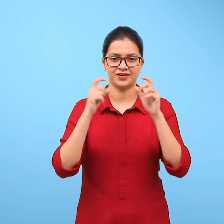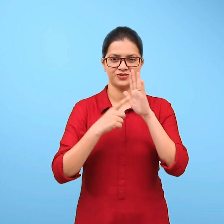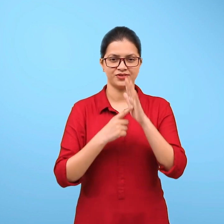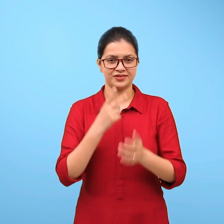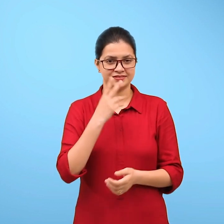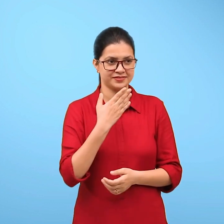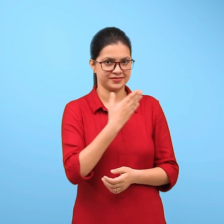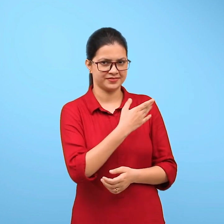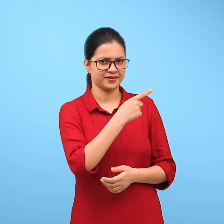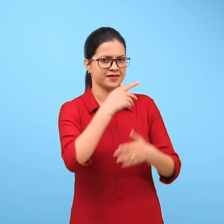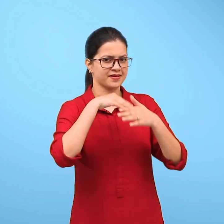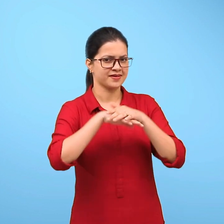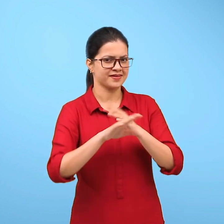Figure 8.7.